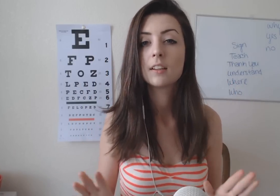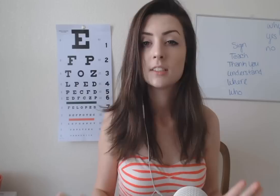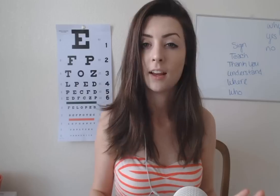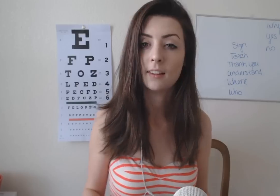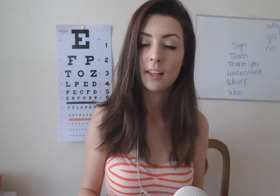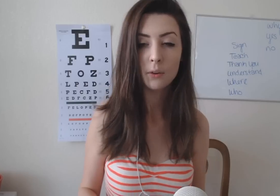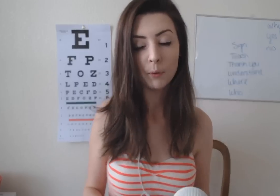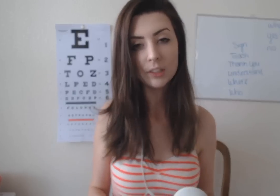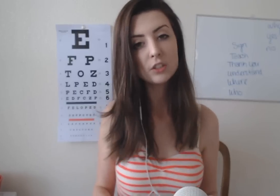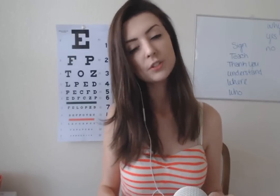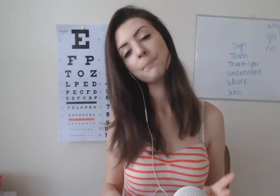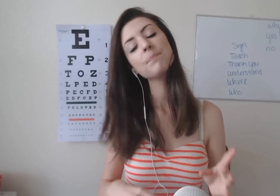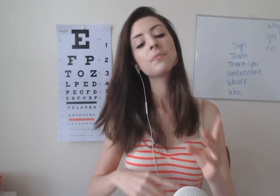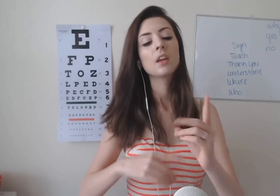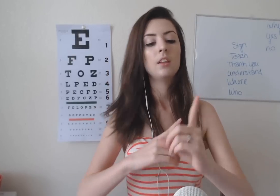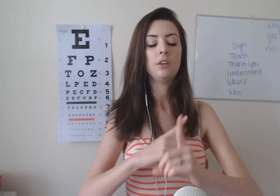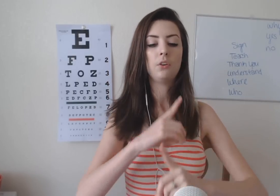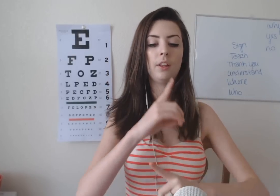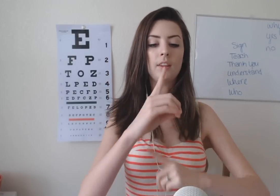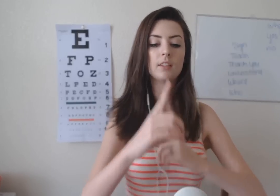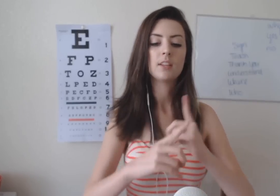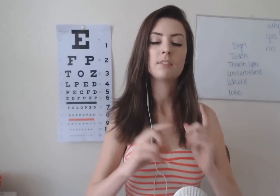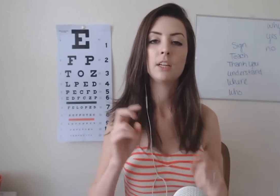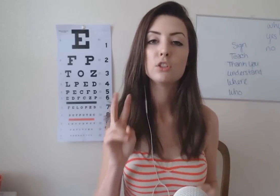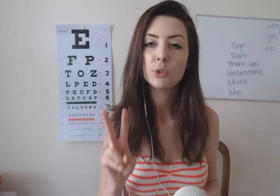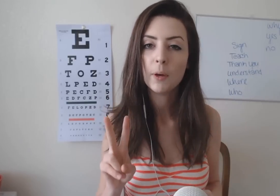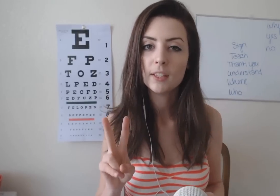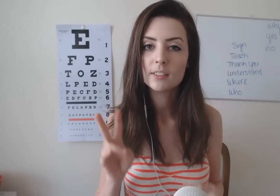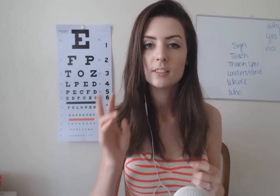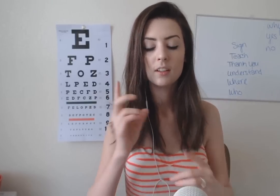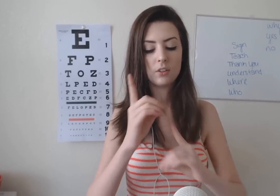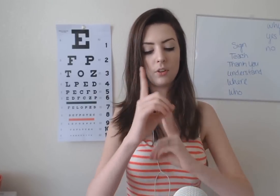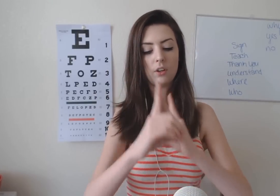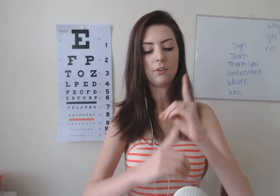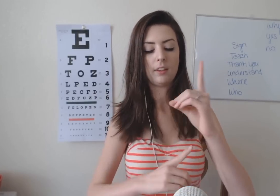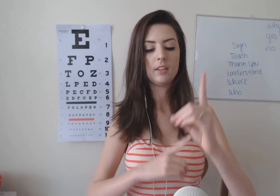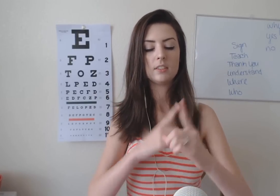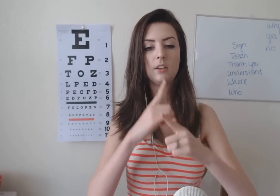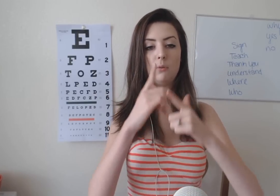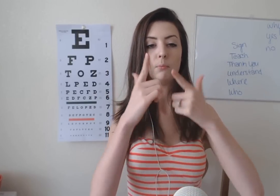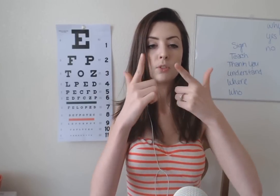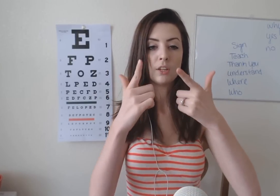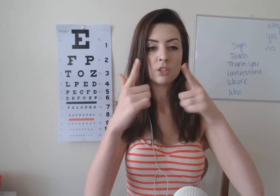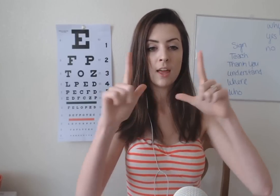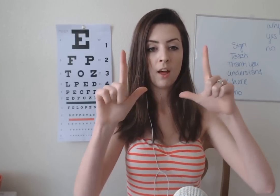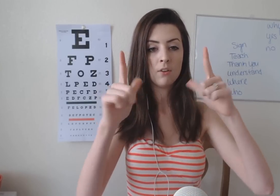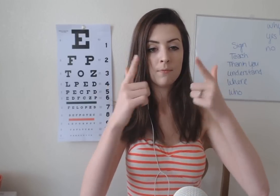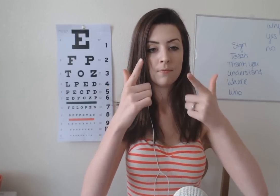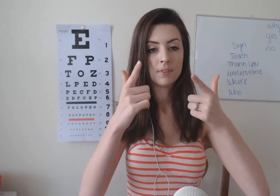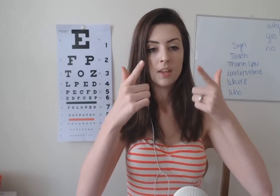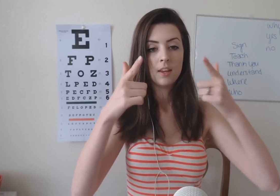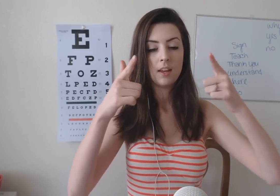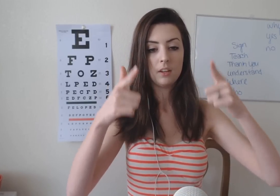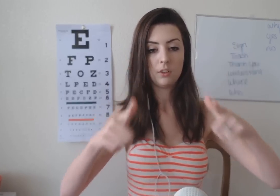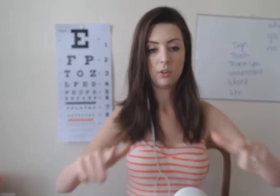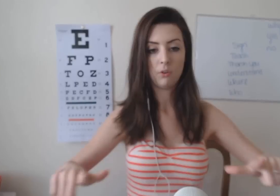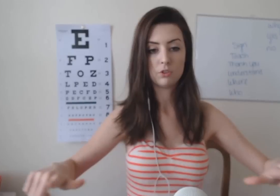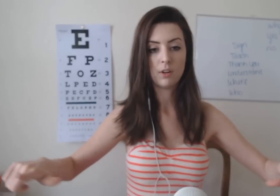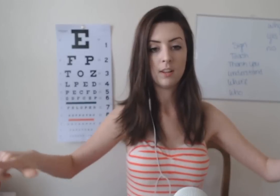sign language, then you go like this. I've seen it two ways. You can go like this and you change the L, and you can go straight like